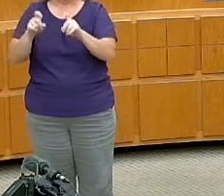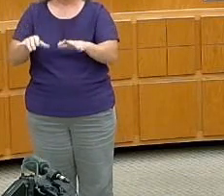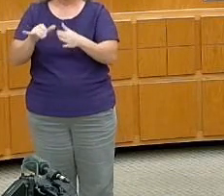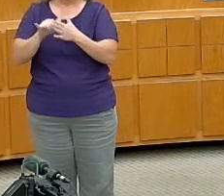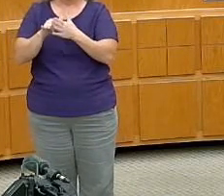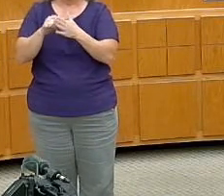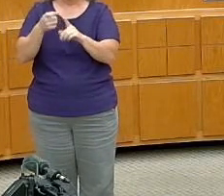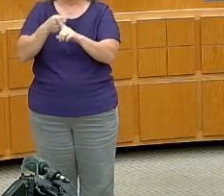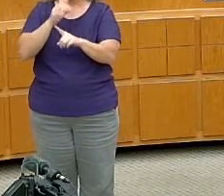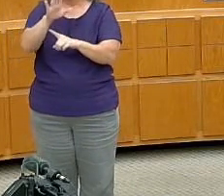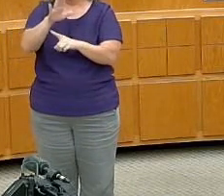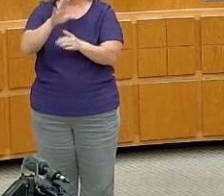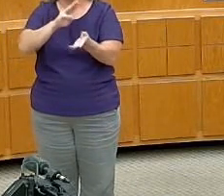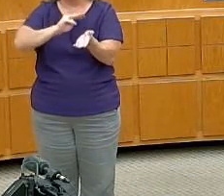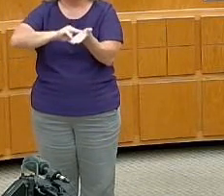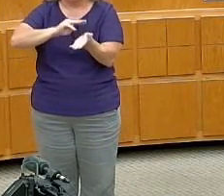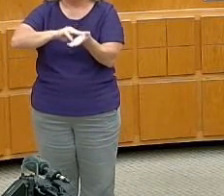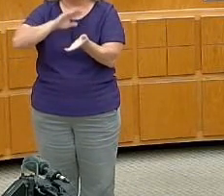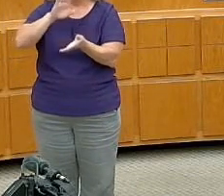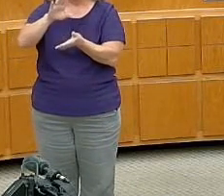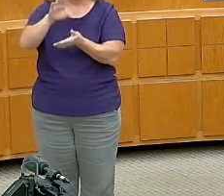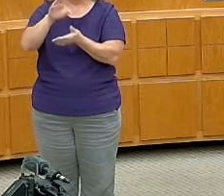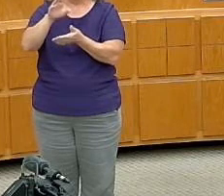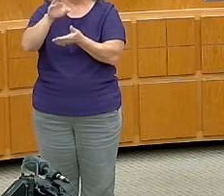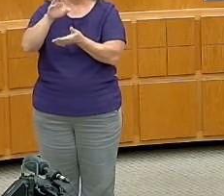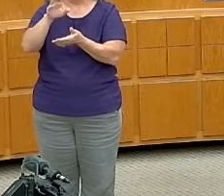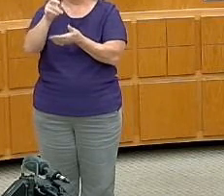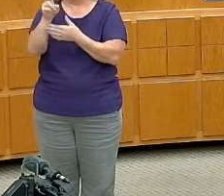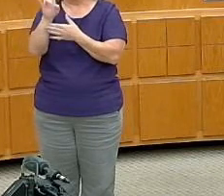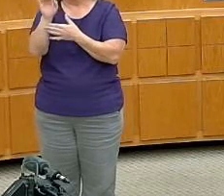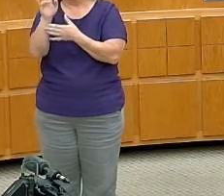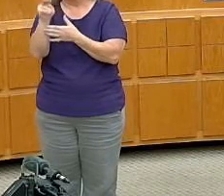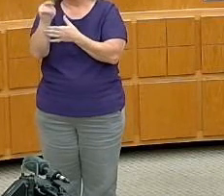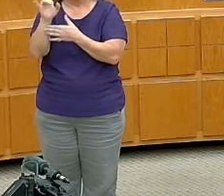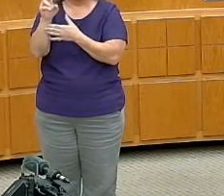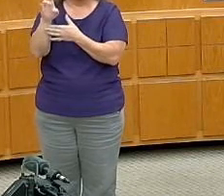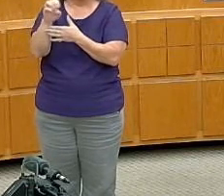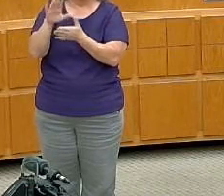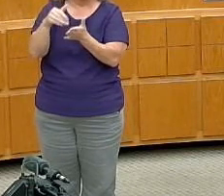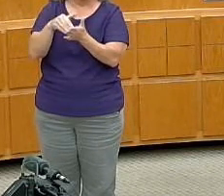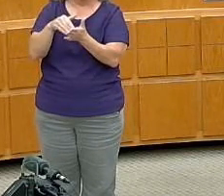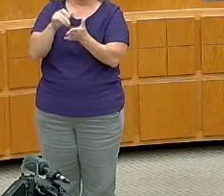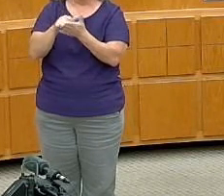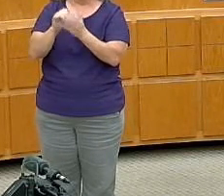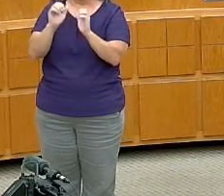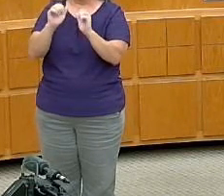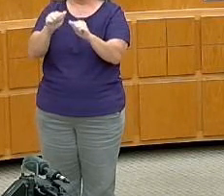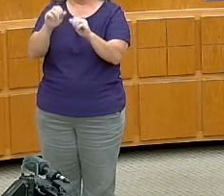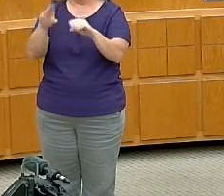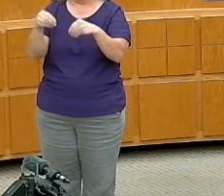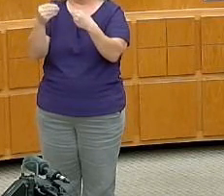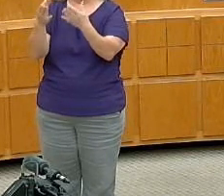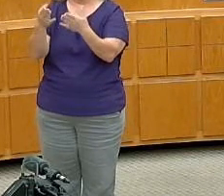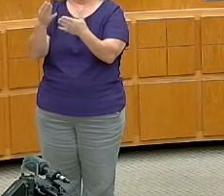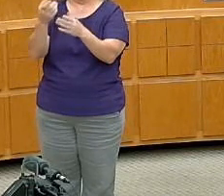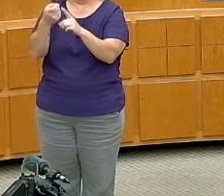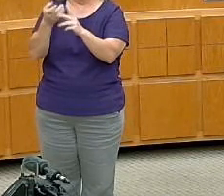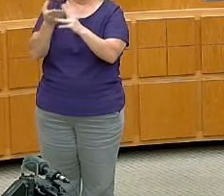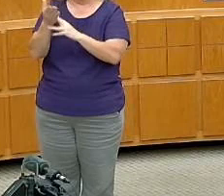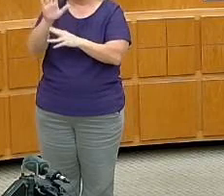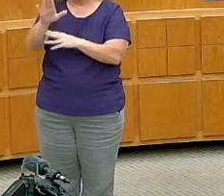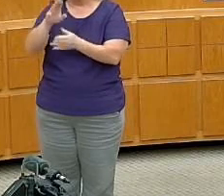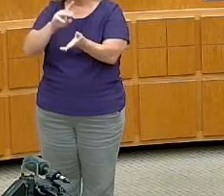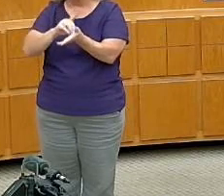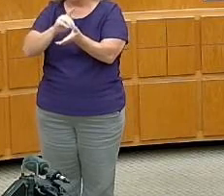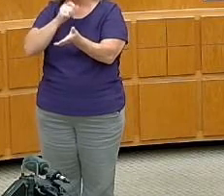in urgent care centers. Those tests can be prescribed by your physician and do not have to meet the CDC guidelines. If the